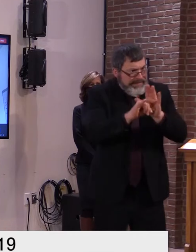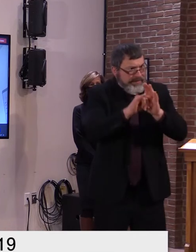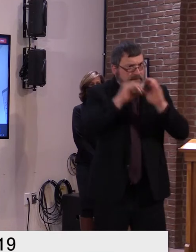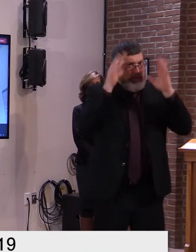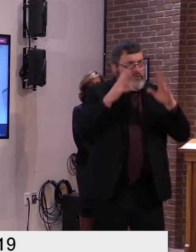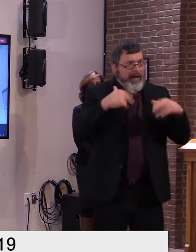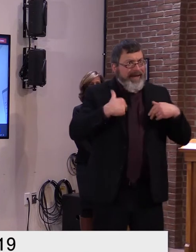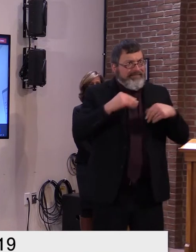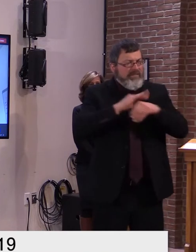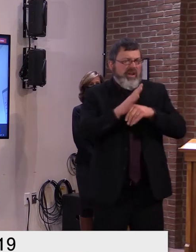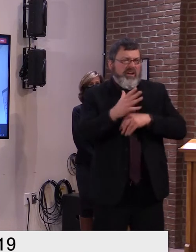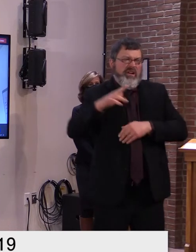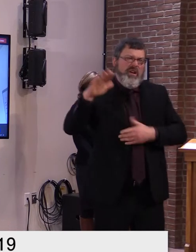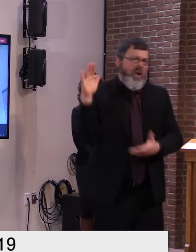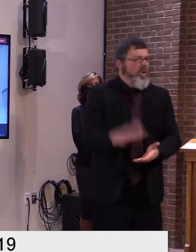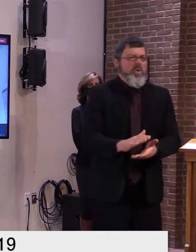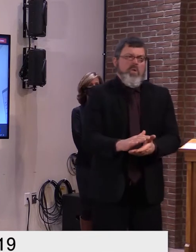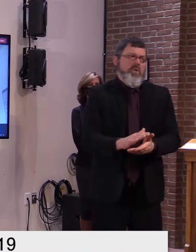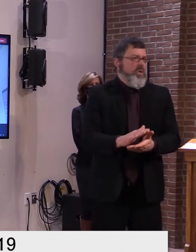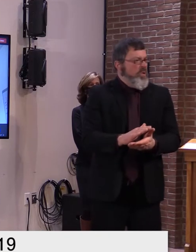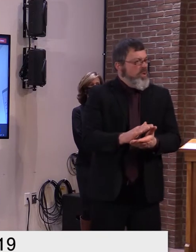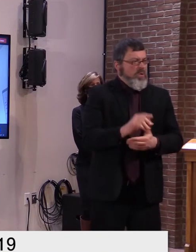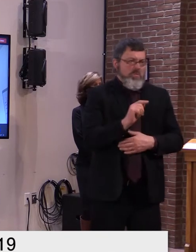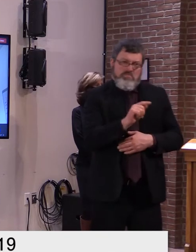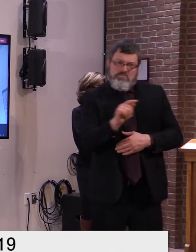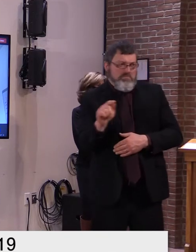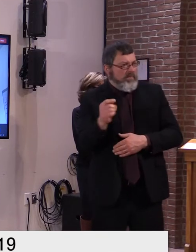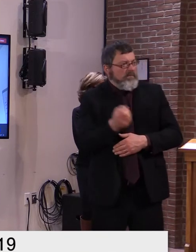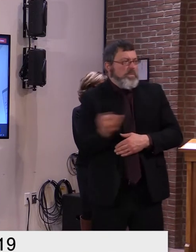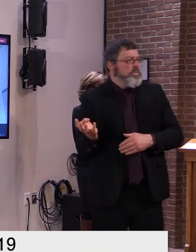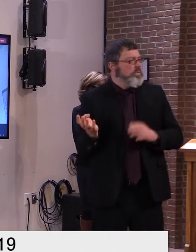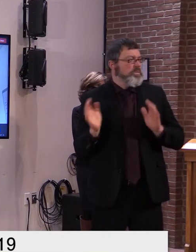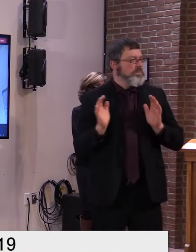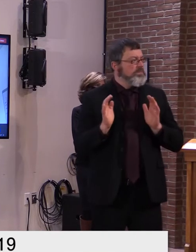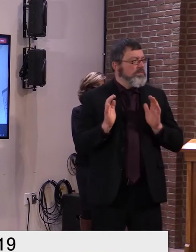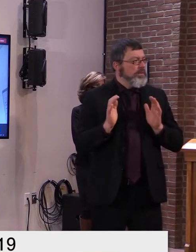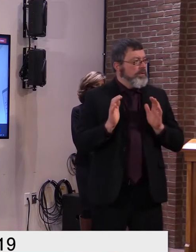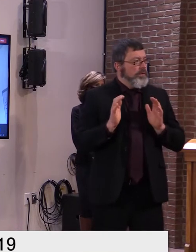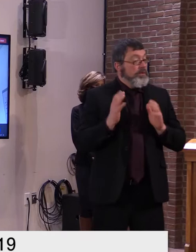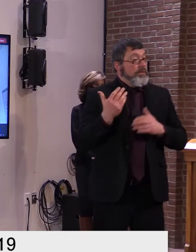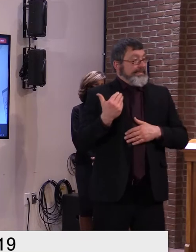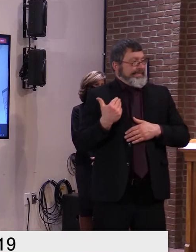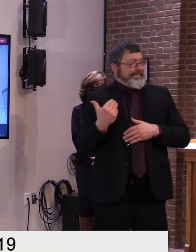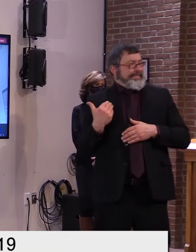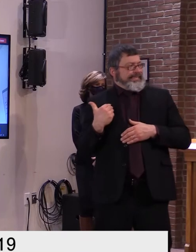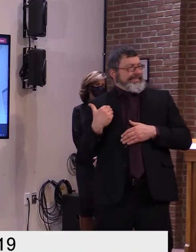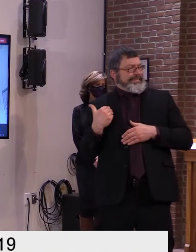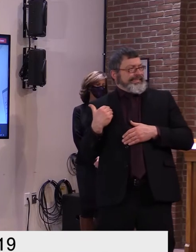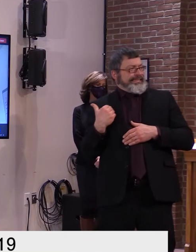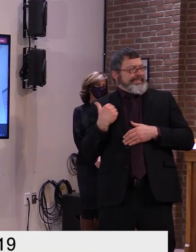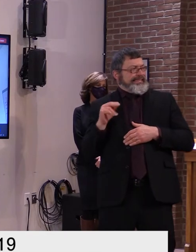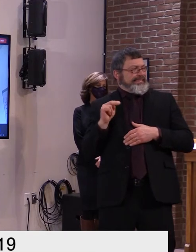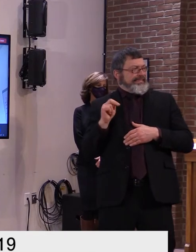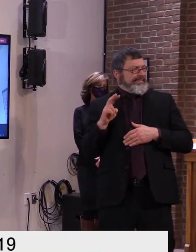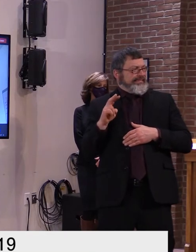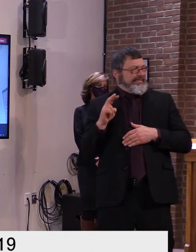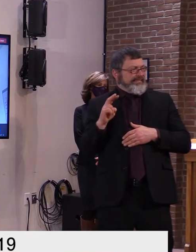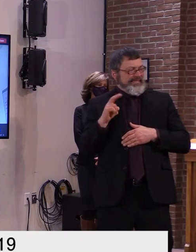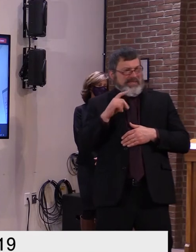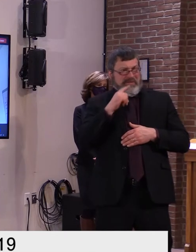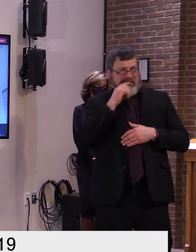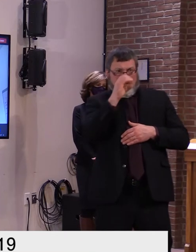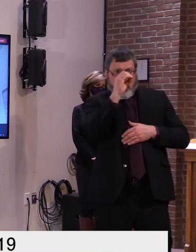was 0.26%. From the period after Thanksgiving, as of this Monday, December